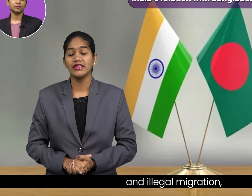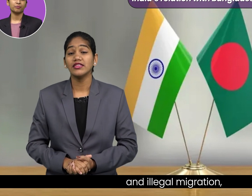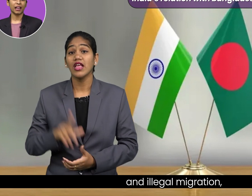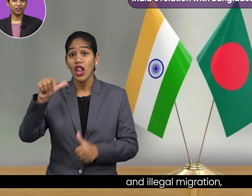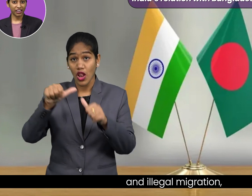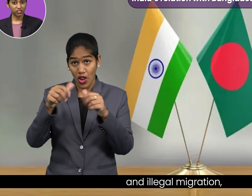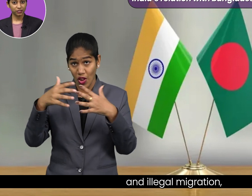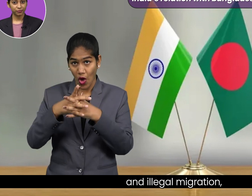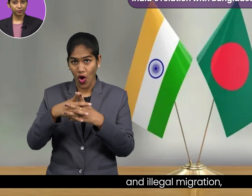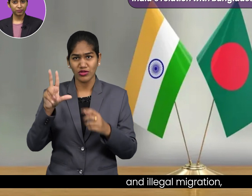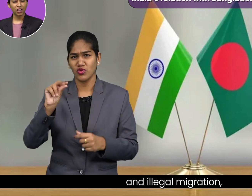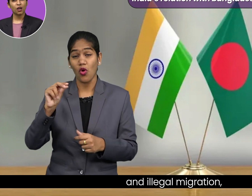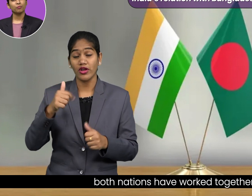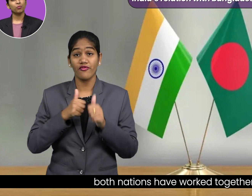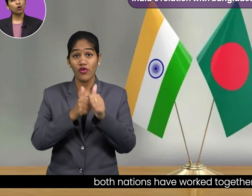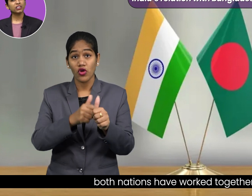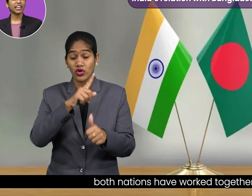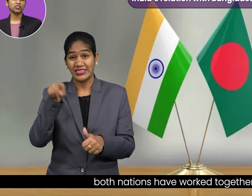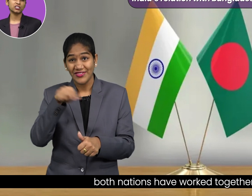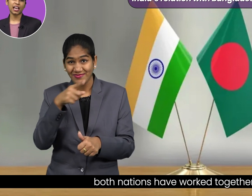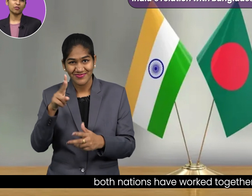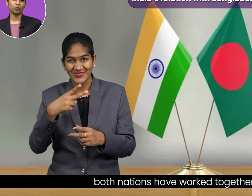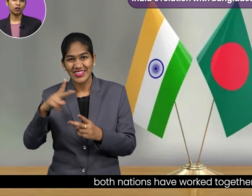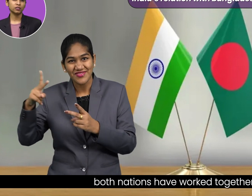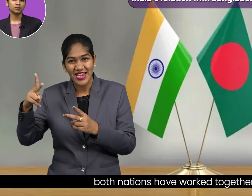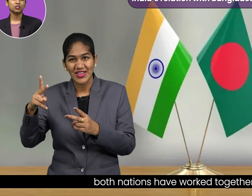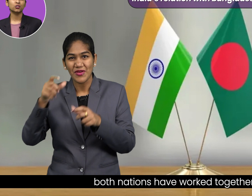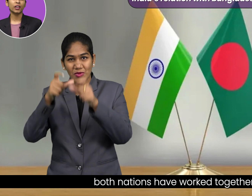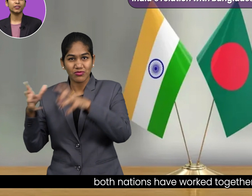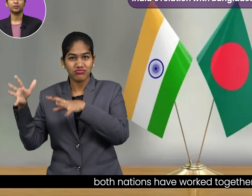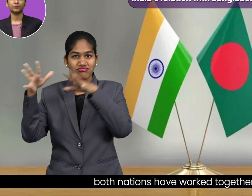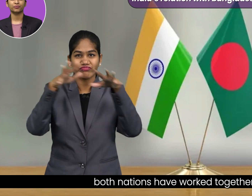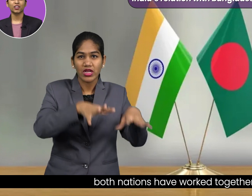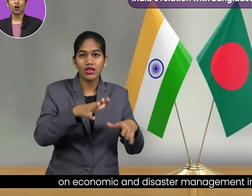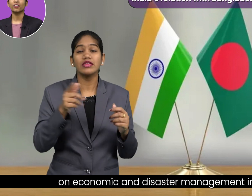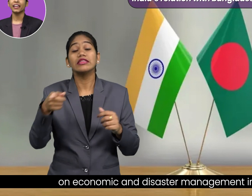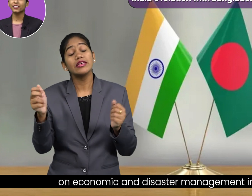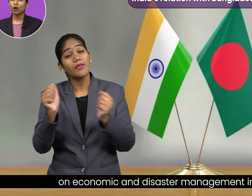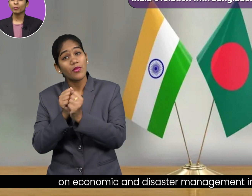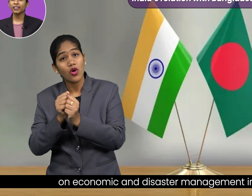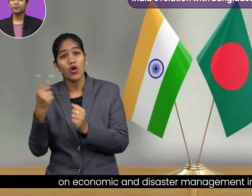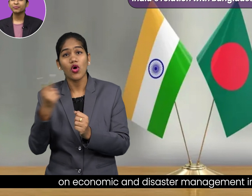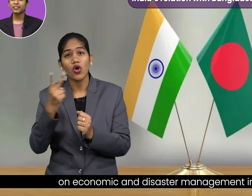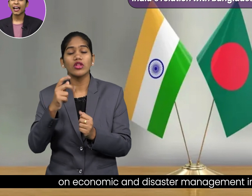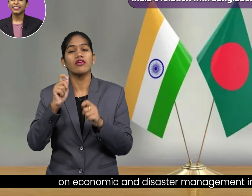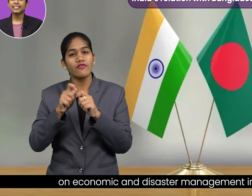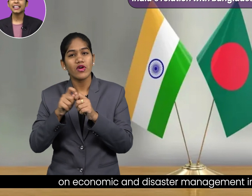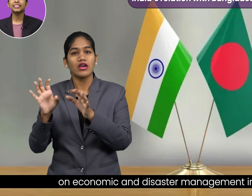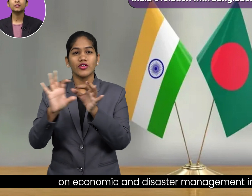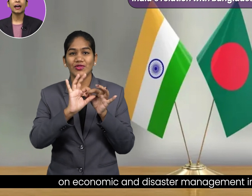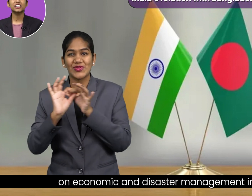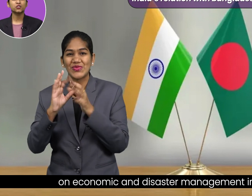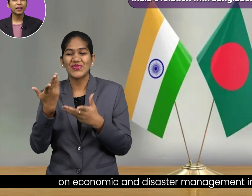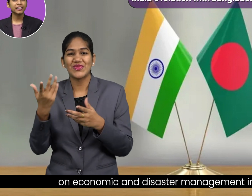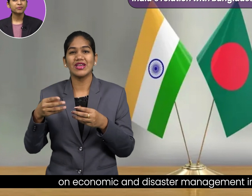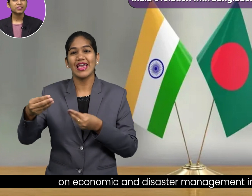illegal migration, both nations have worked together on economic and